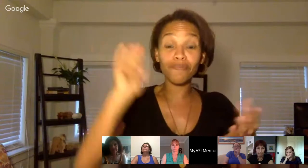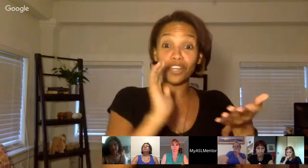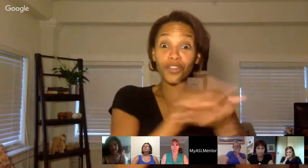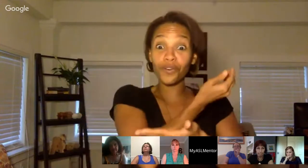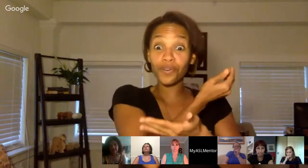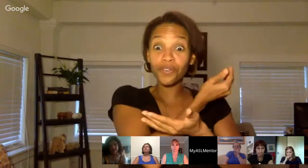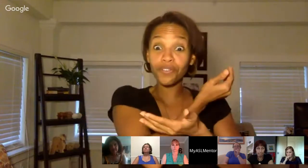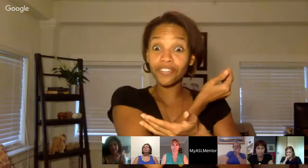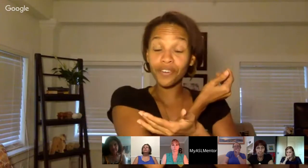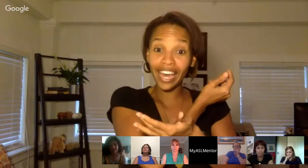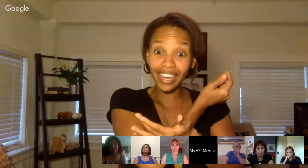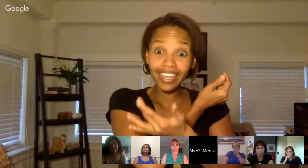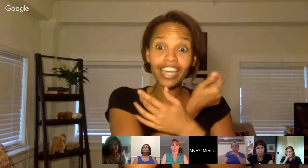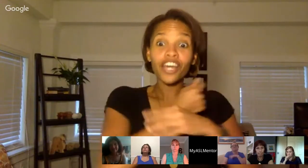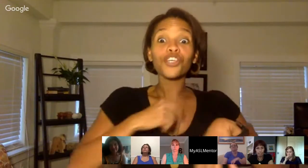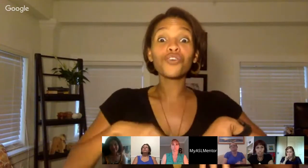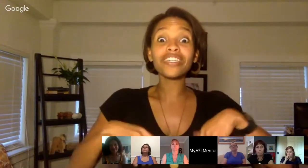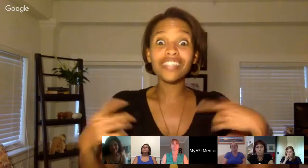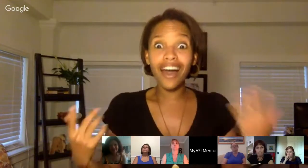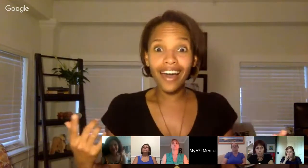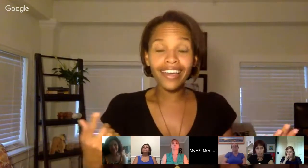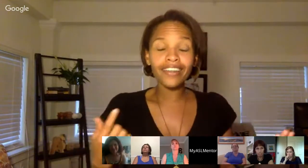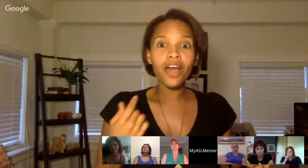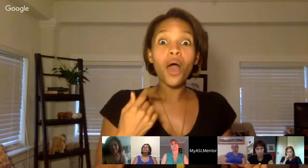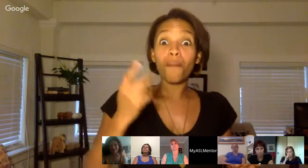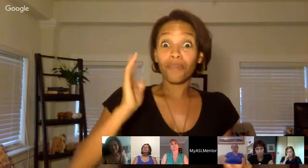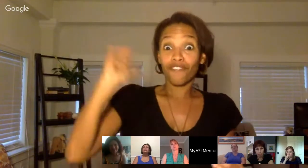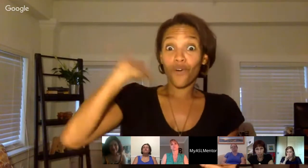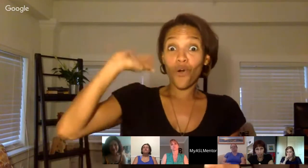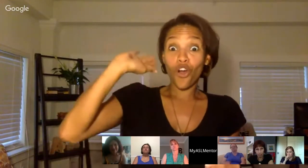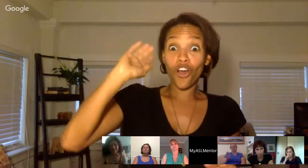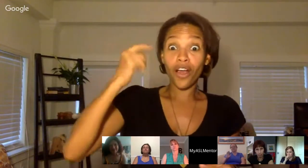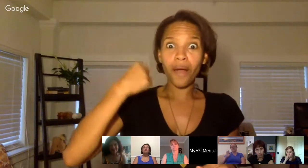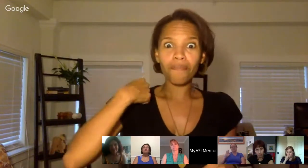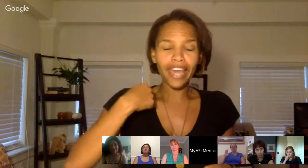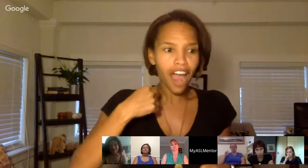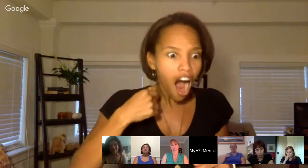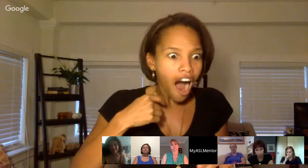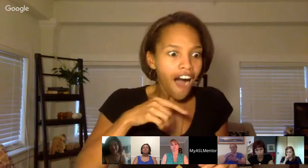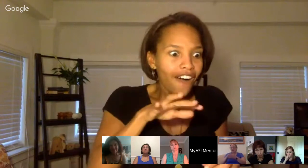discovered something new, okay? You could sign,